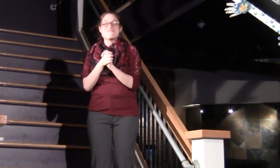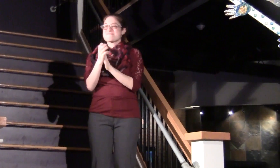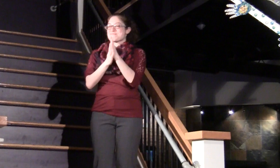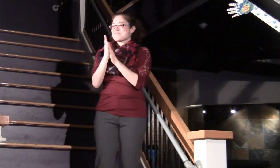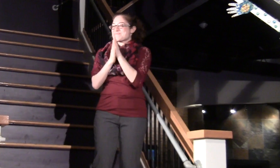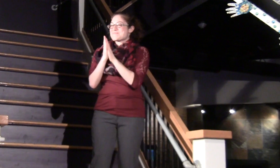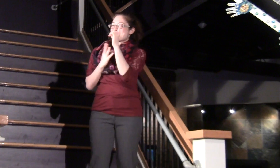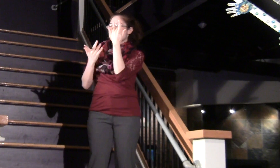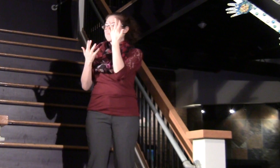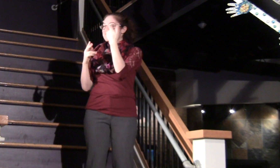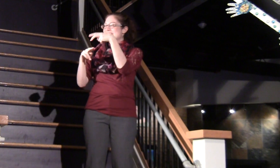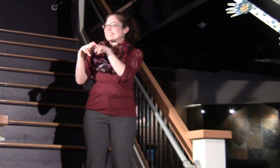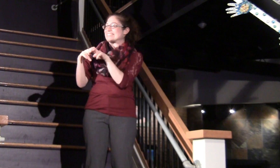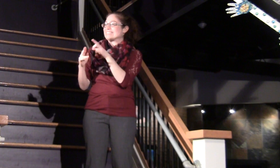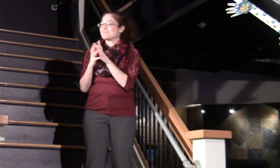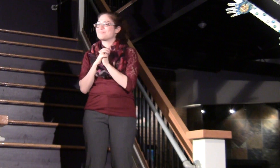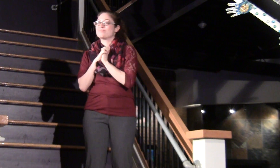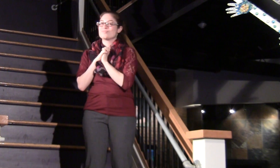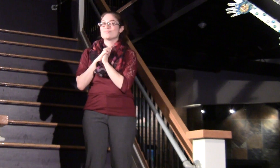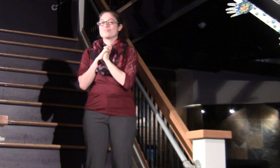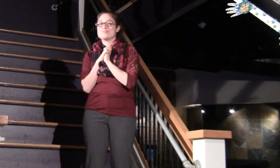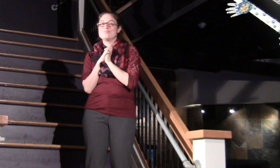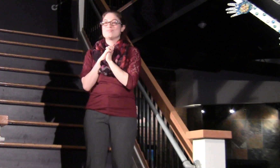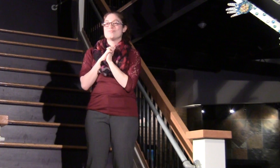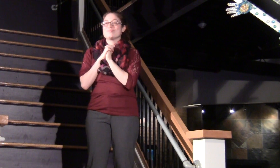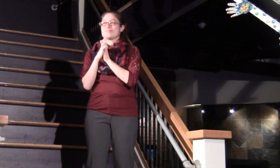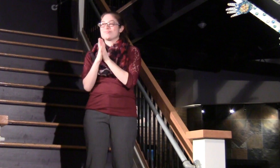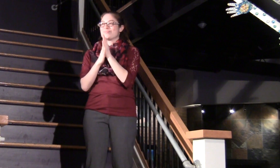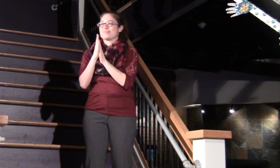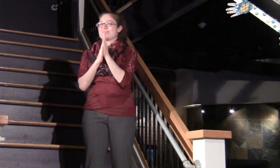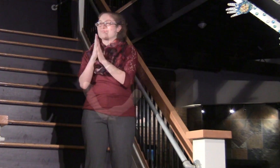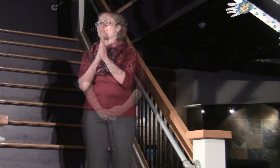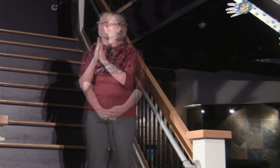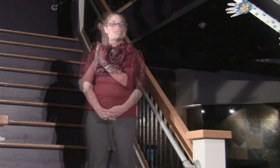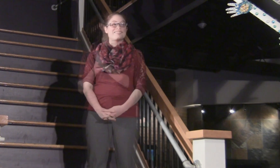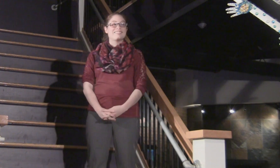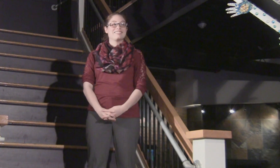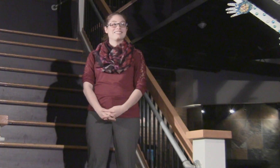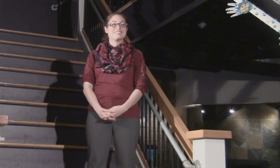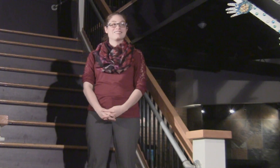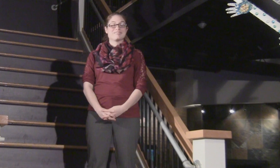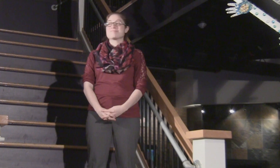Blame my parents, I'm sure. Okay, can everybody take their seats?